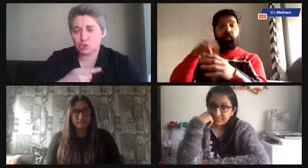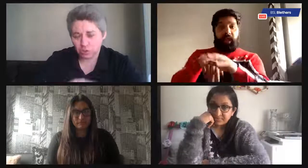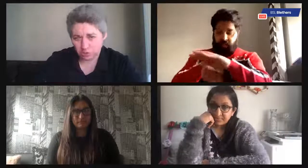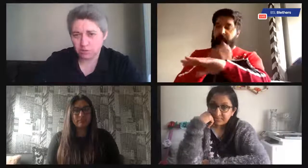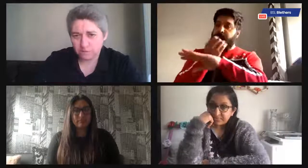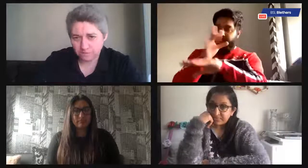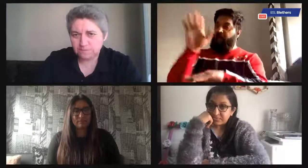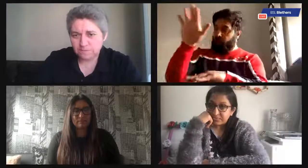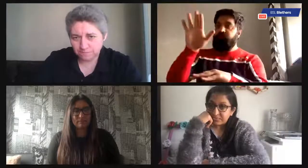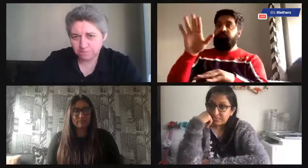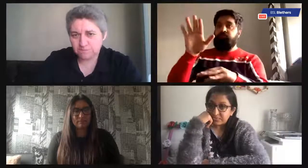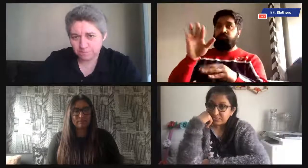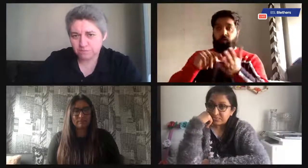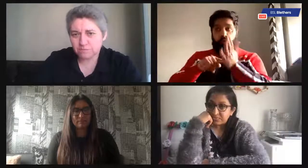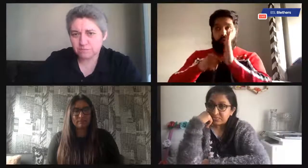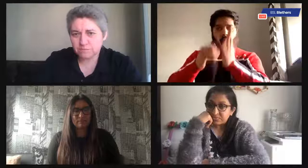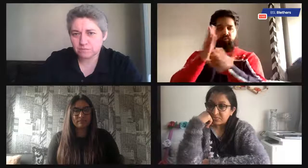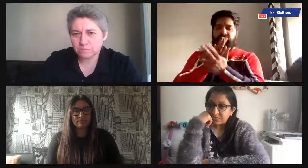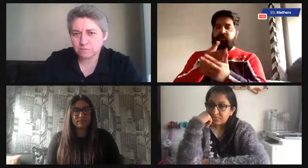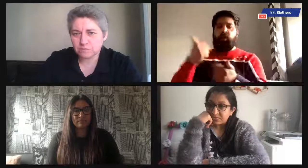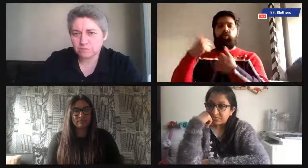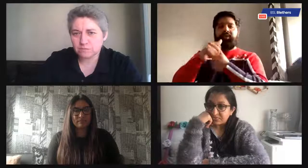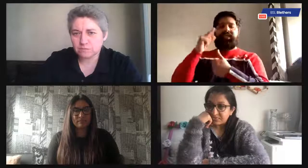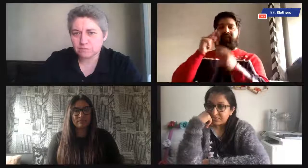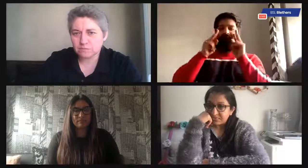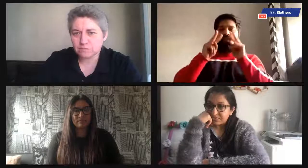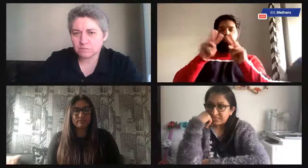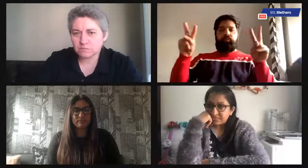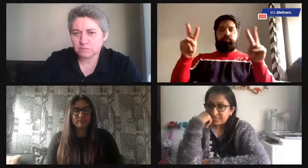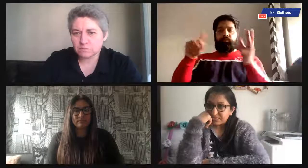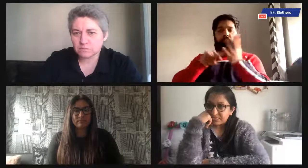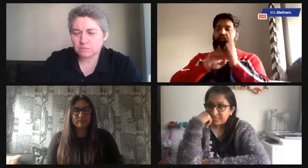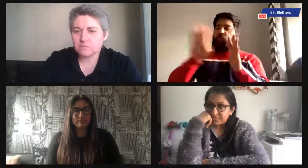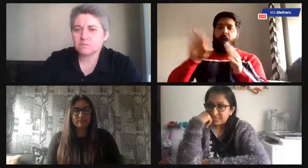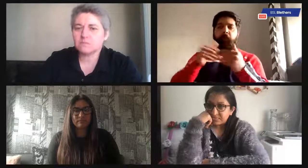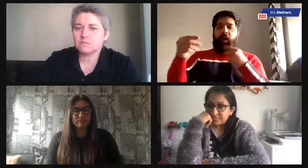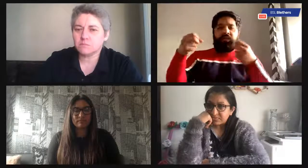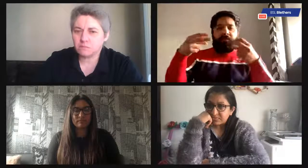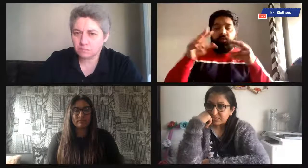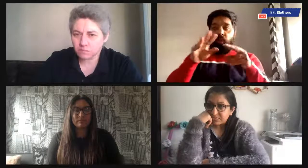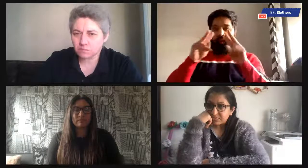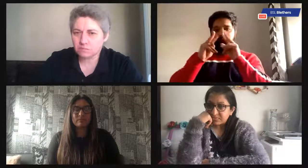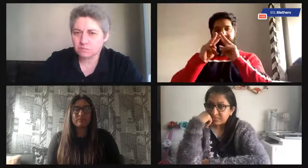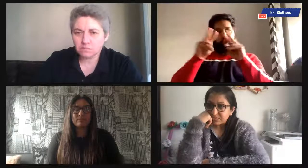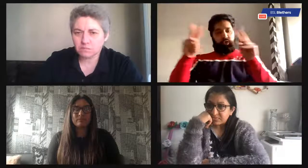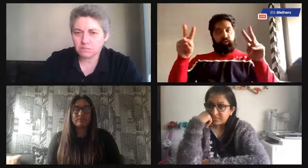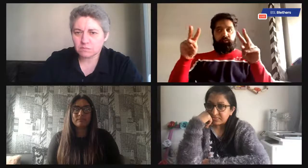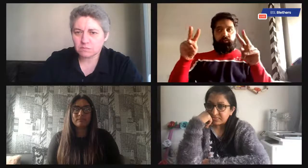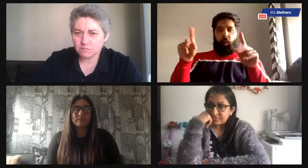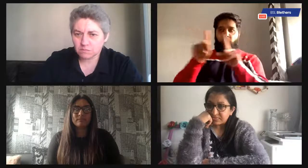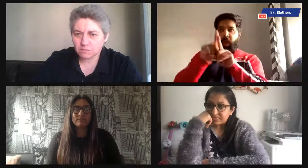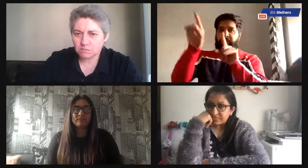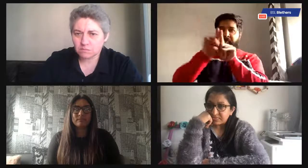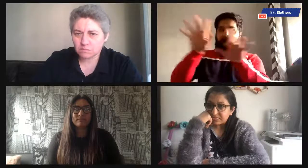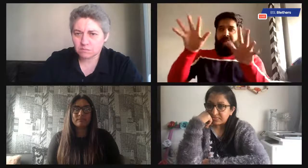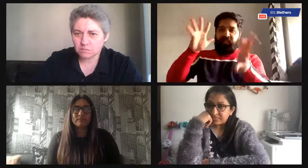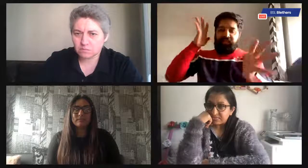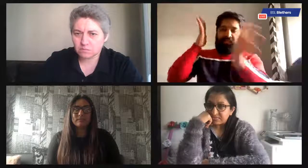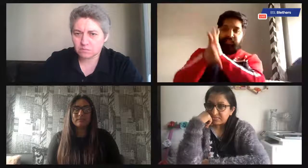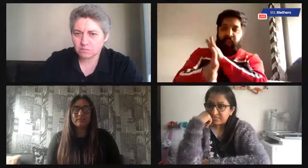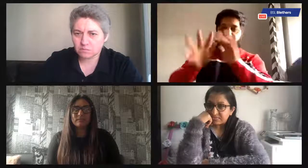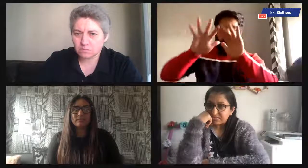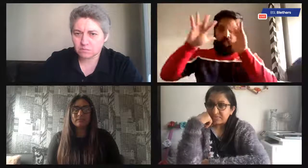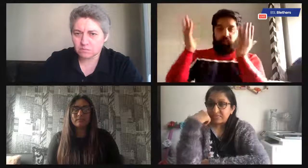particular places like Bangladesh. I mean, it shows you the real life, and you can actually see, and it's